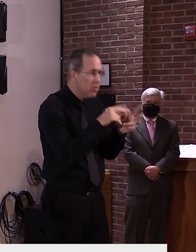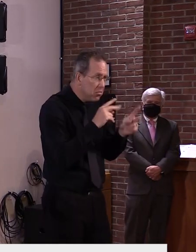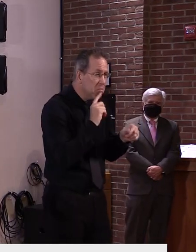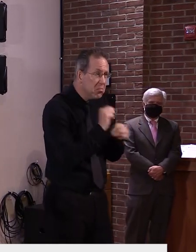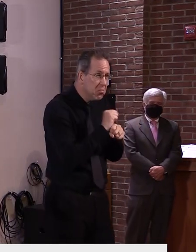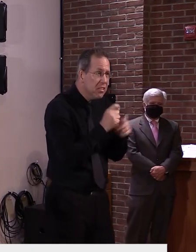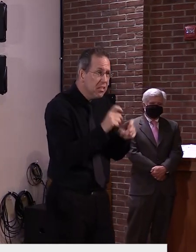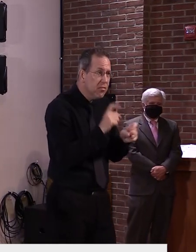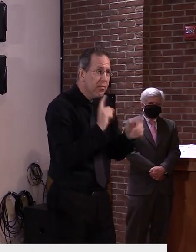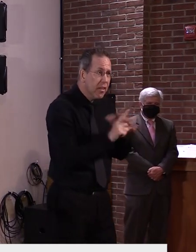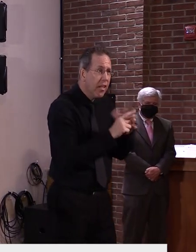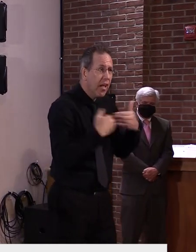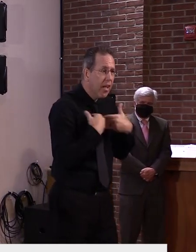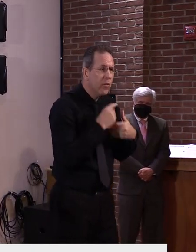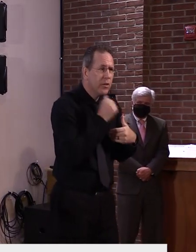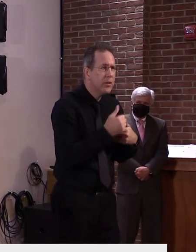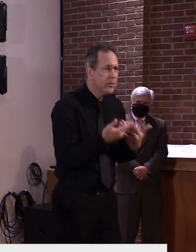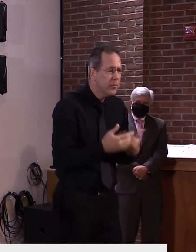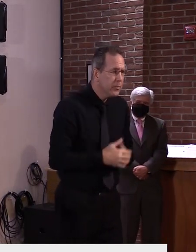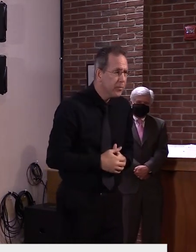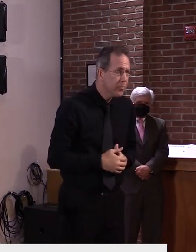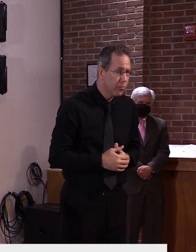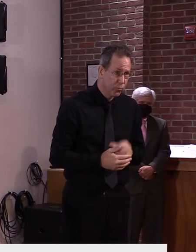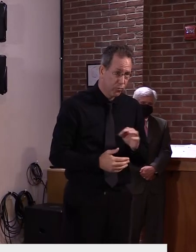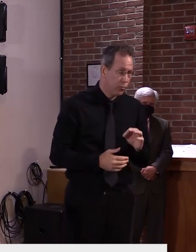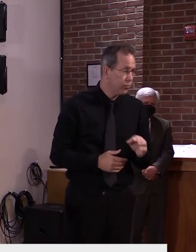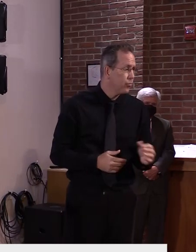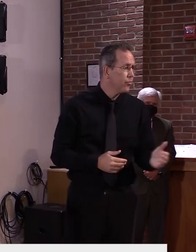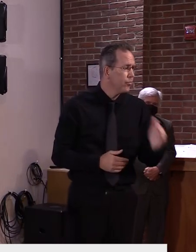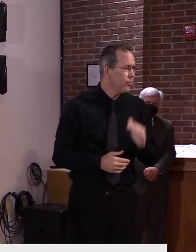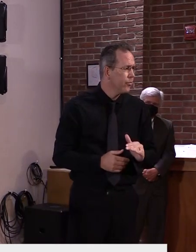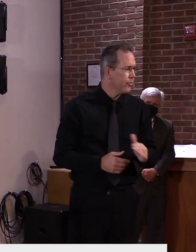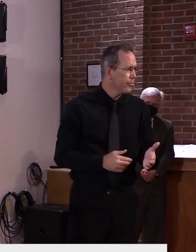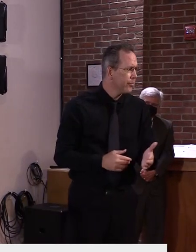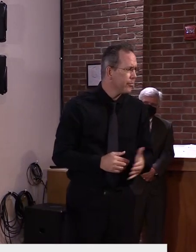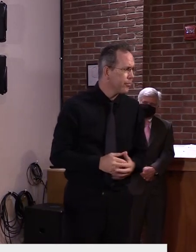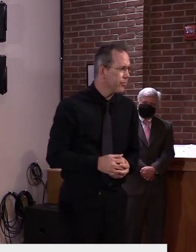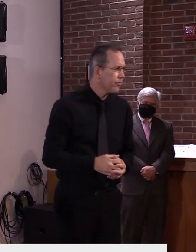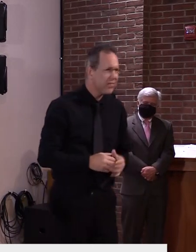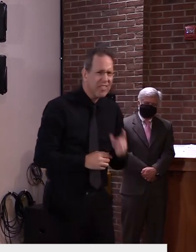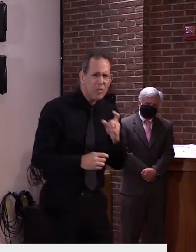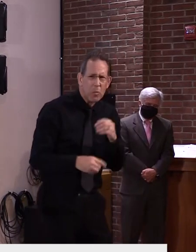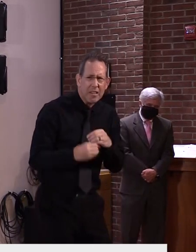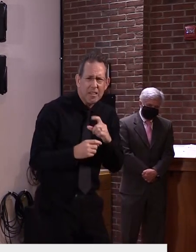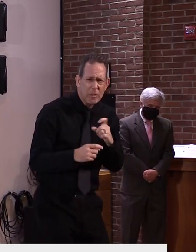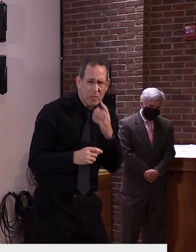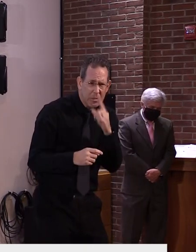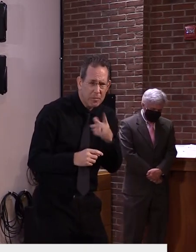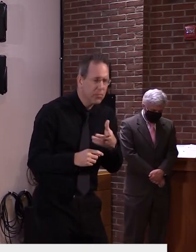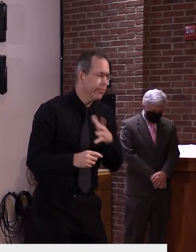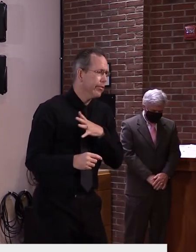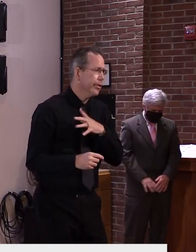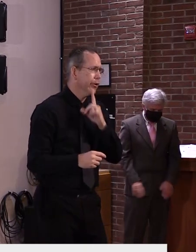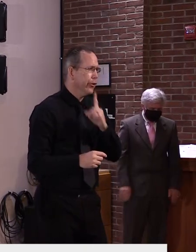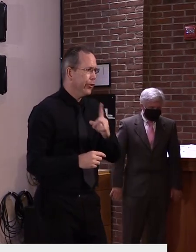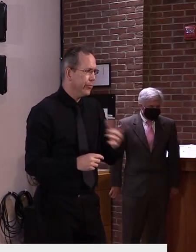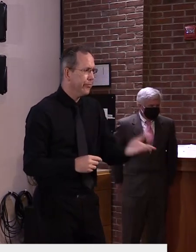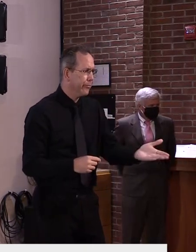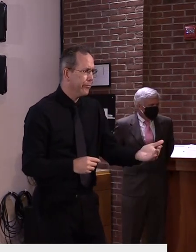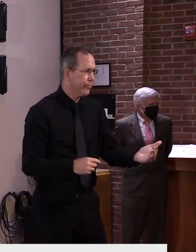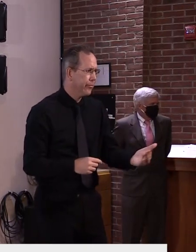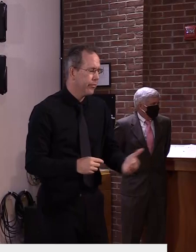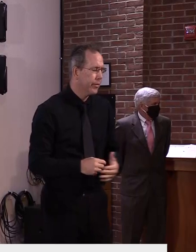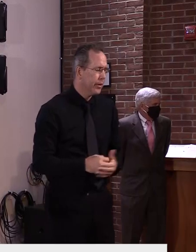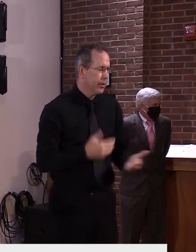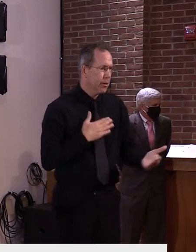Rebecca says it's fine. She says Rebecca, is it fine? It's fine, apparently. Okay, thank you, Rebecca. You were